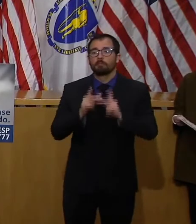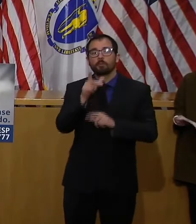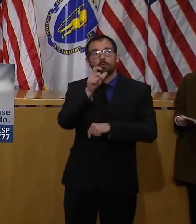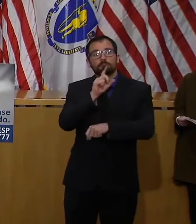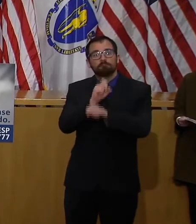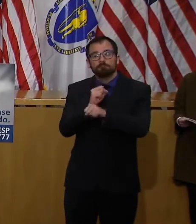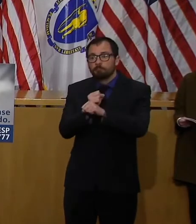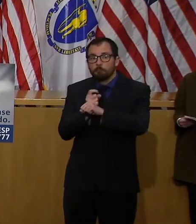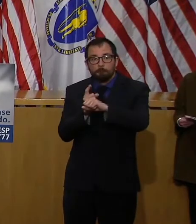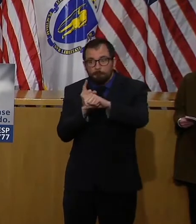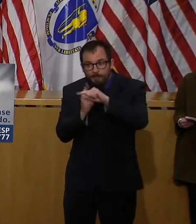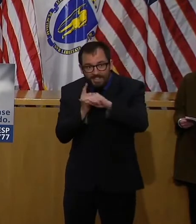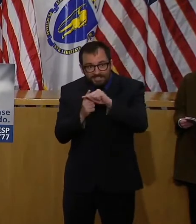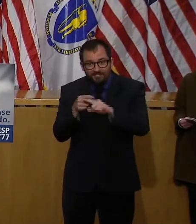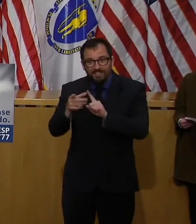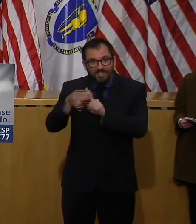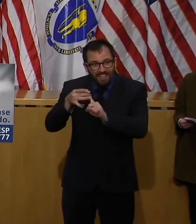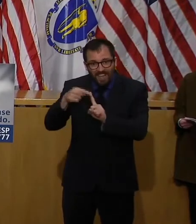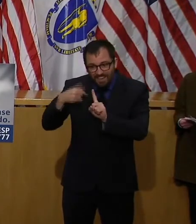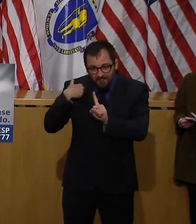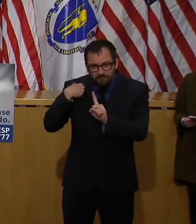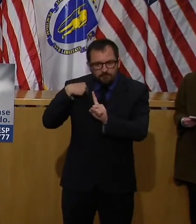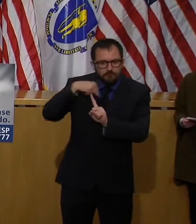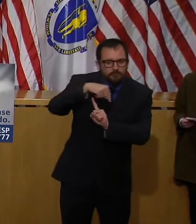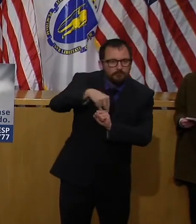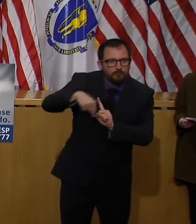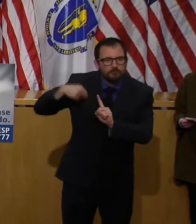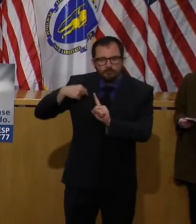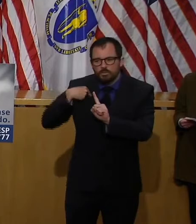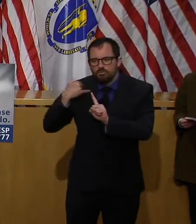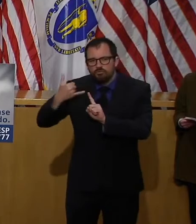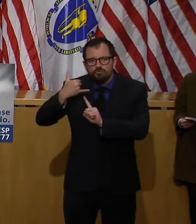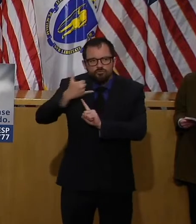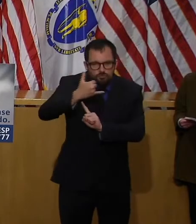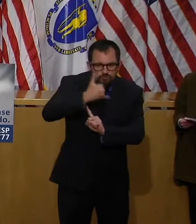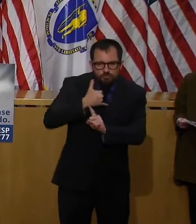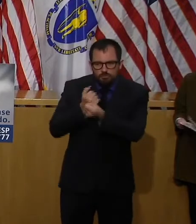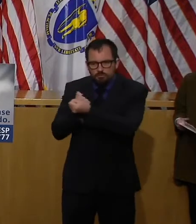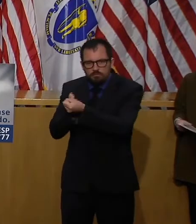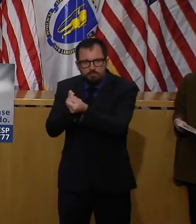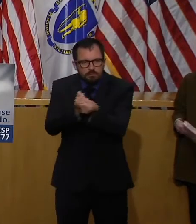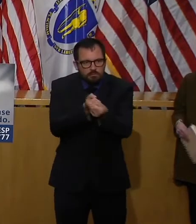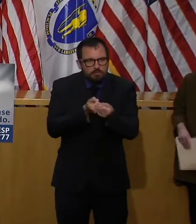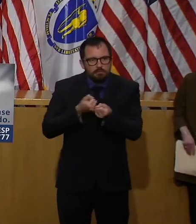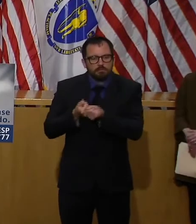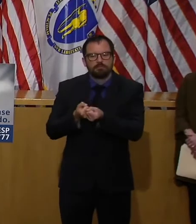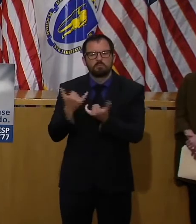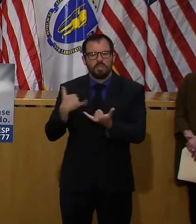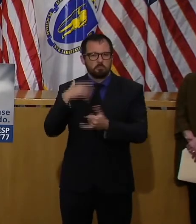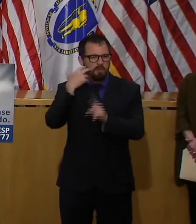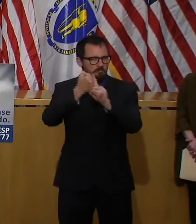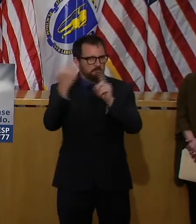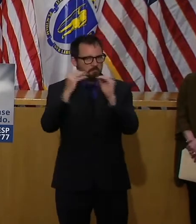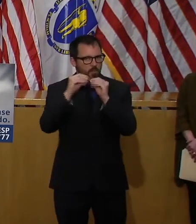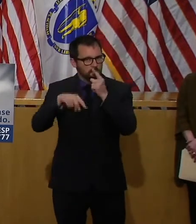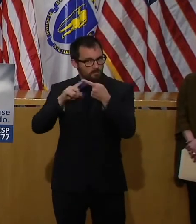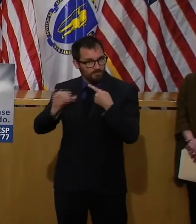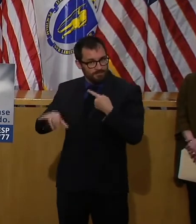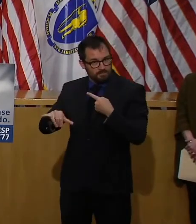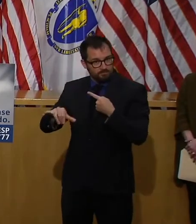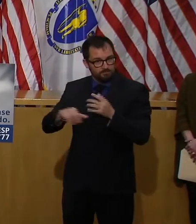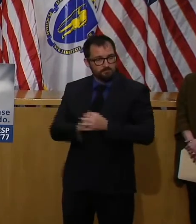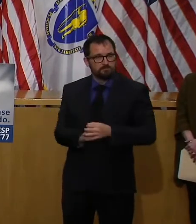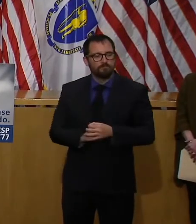contacts. And that's where contact tracing comes in. Contact tracing is a common public health tool that's used for diseases like